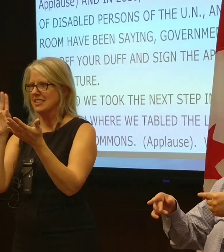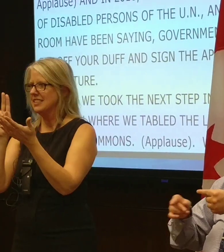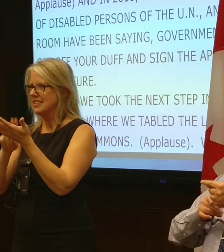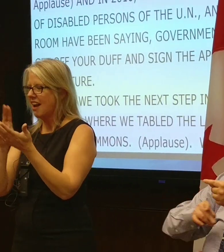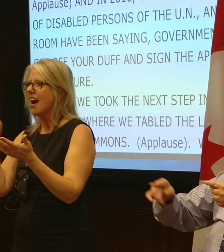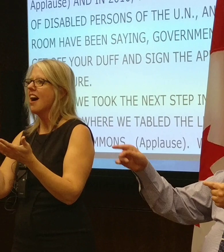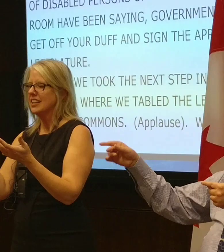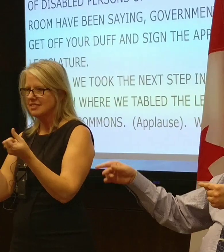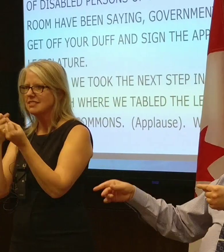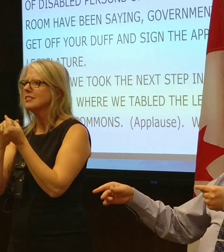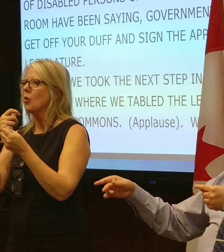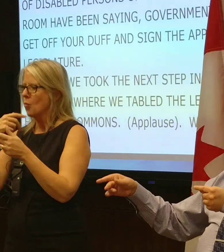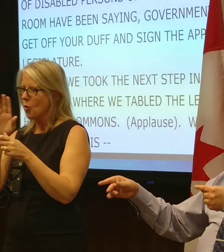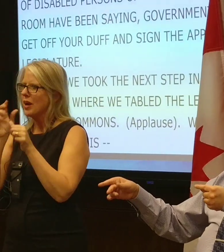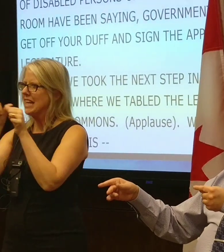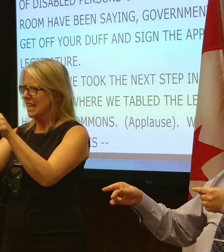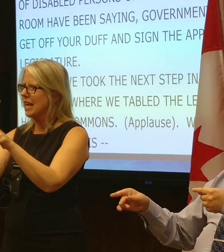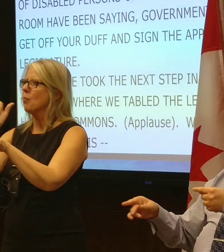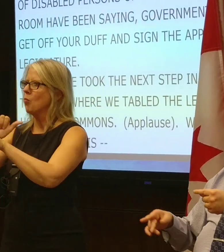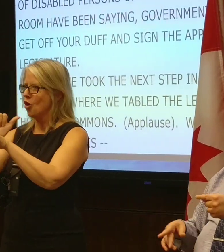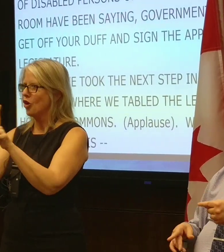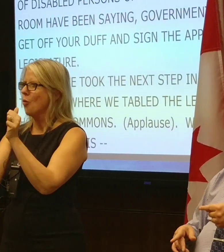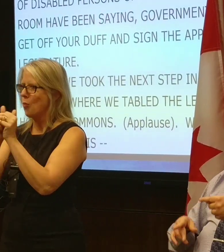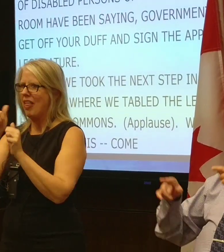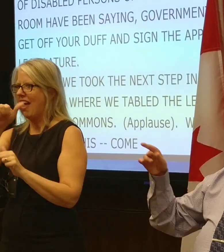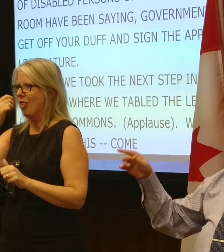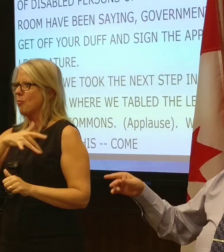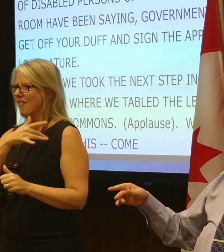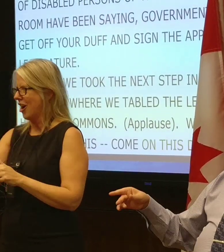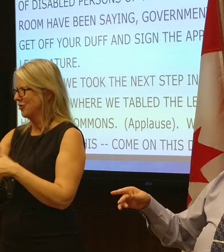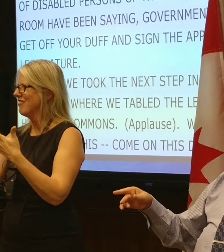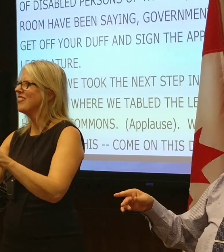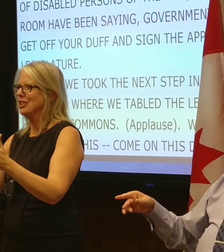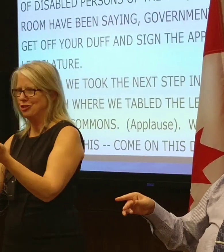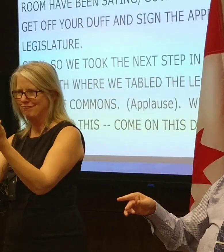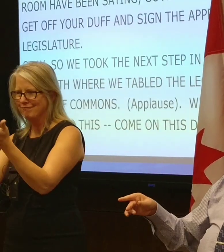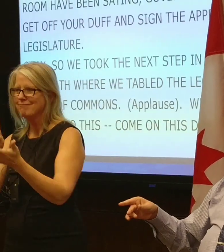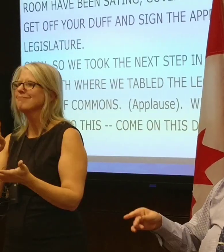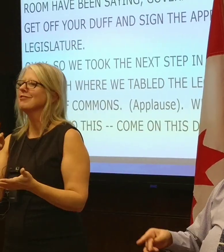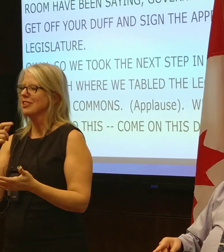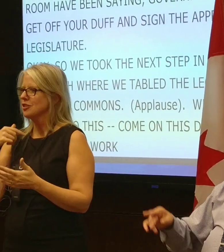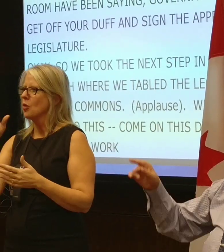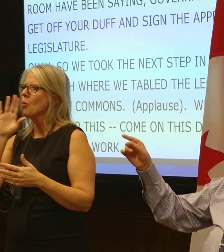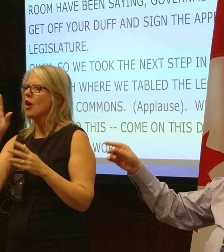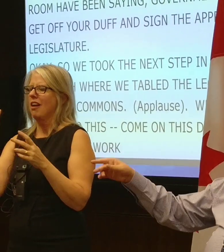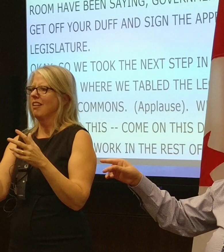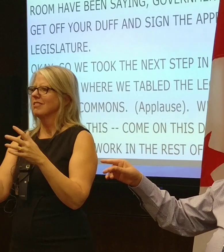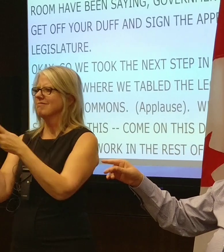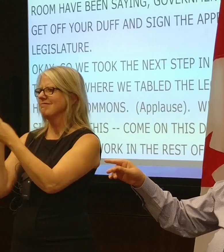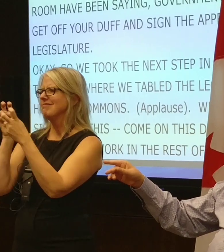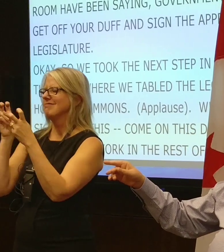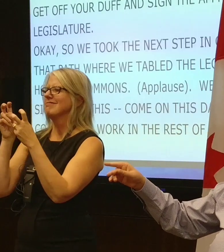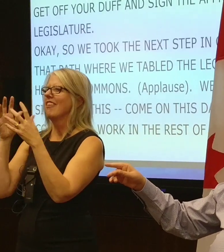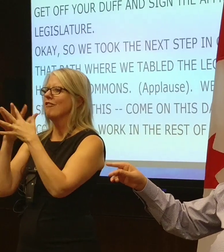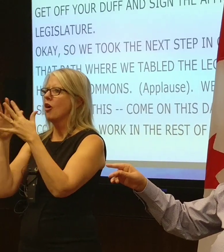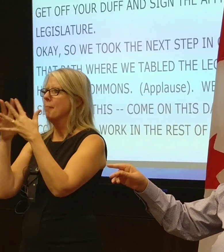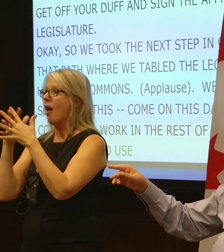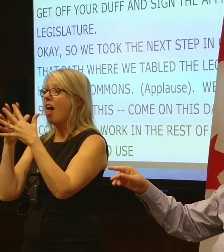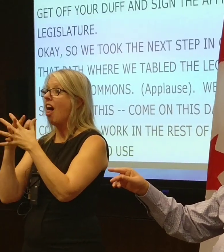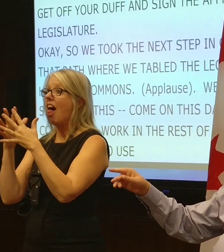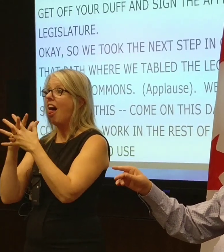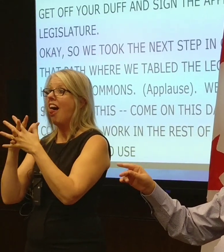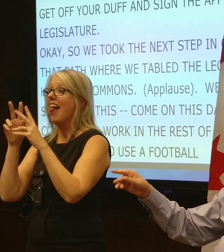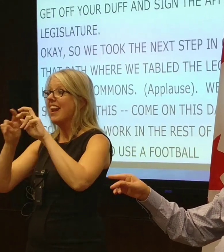board this day. We'll continue to work with the rest of the province. We're going to use a football analogy here, and we're going to get this through the